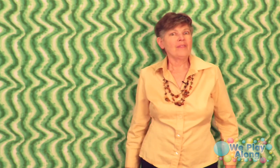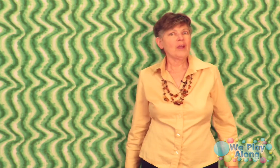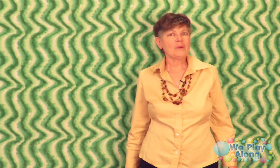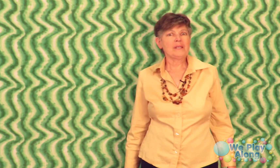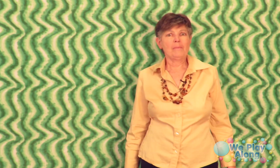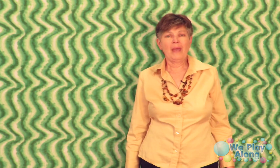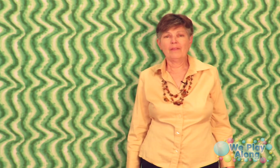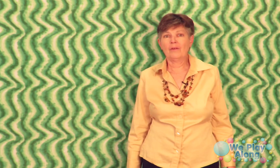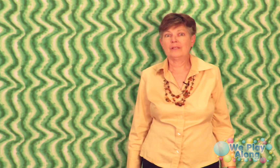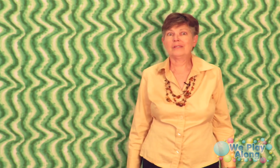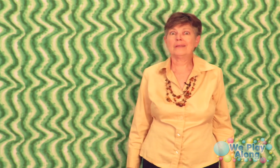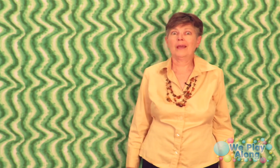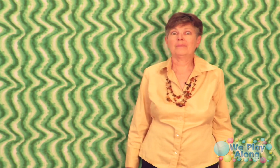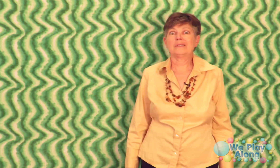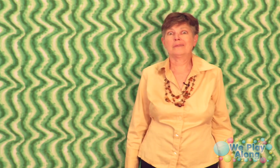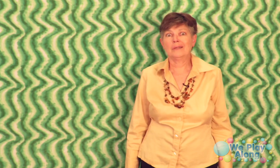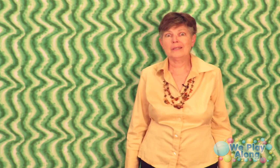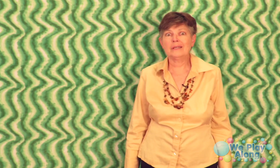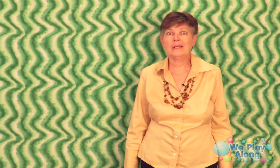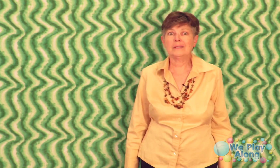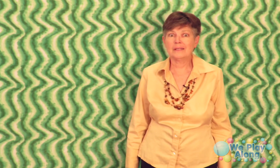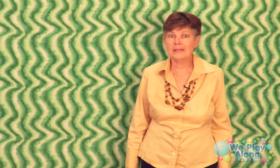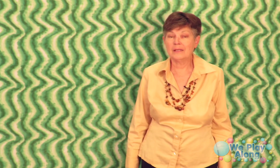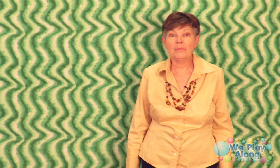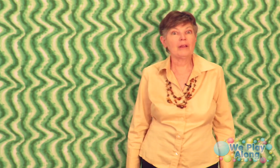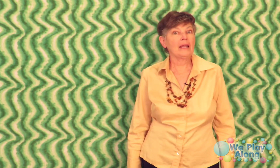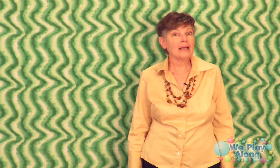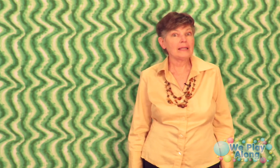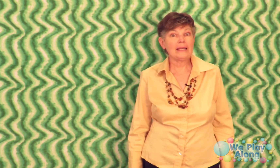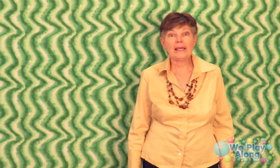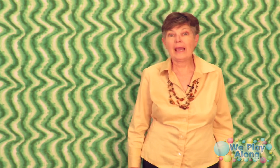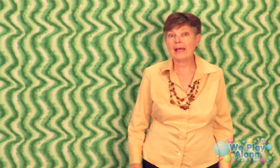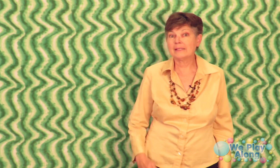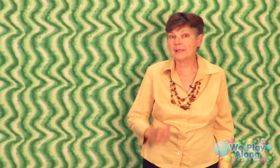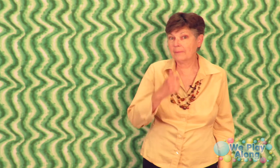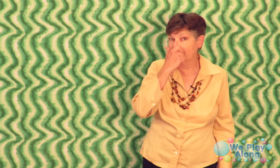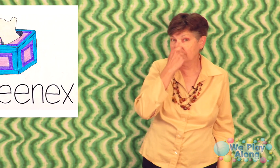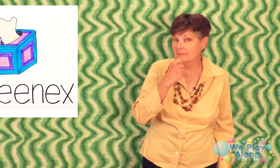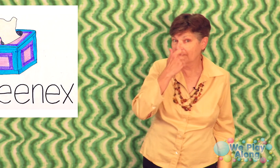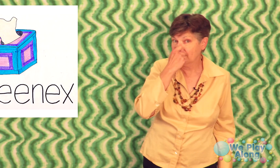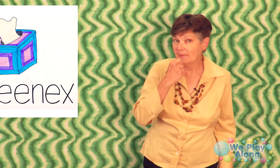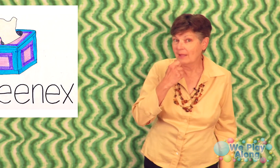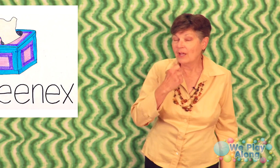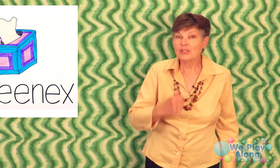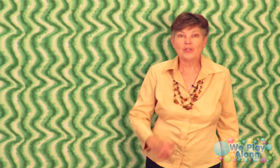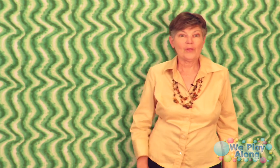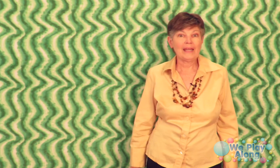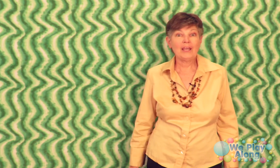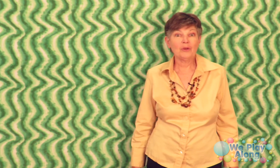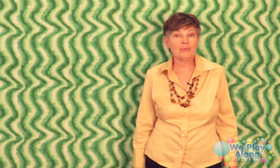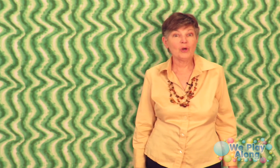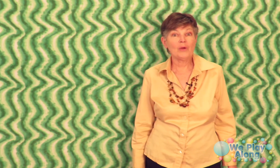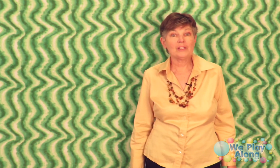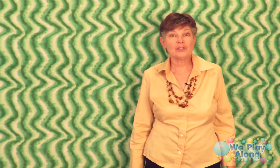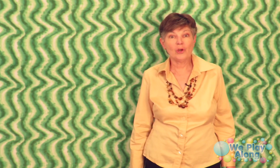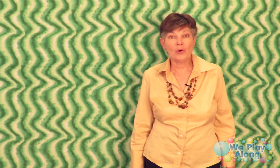There was a man there that just kept sneezing and sneezing, but luckily he had some so that he could blow his